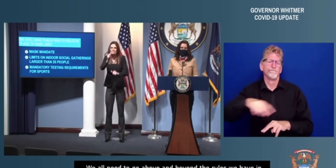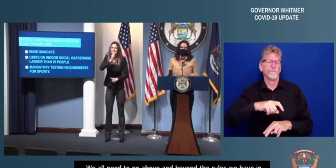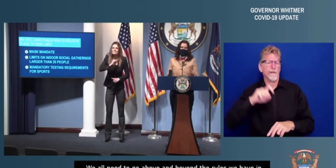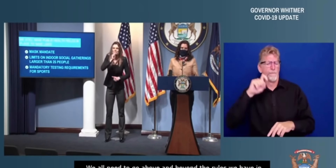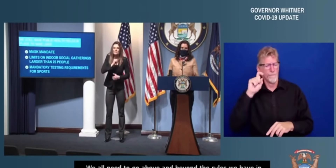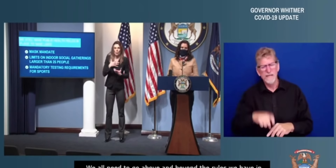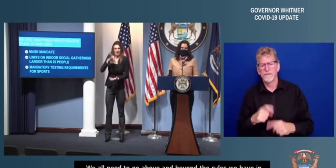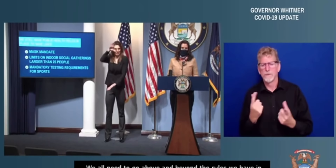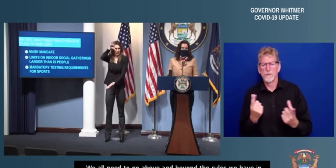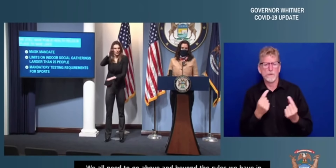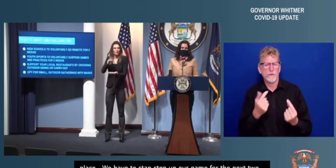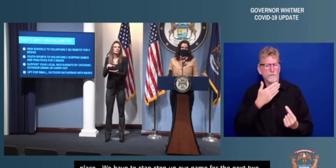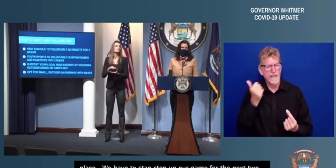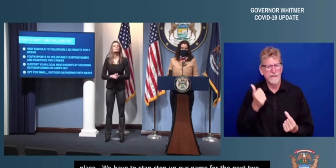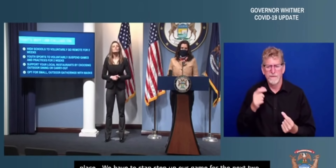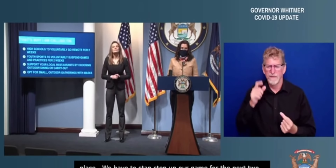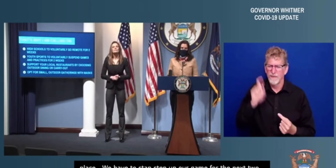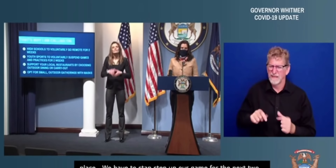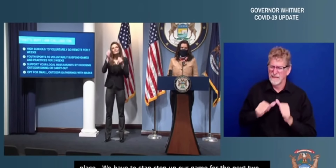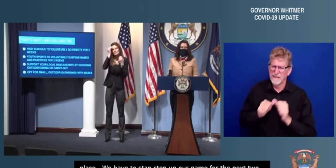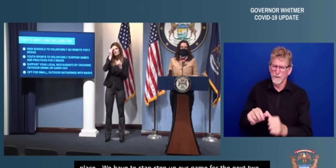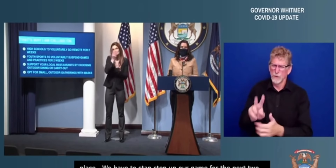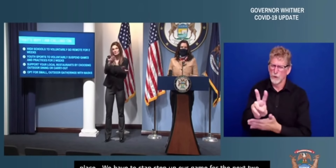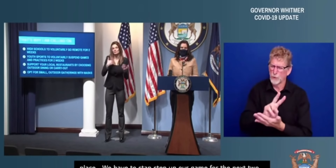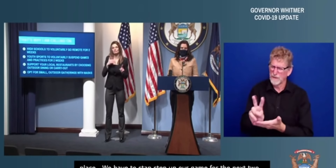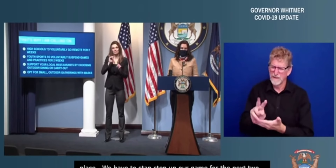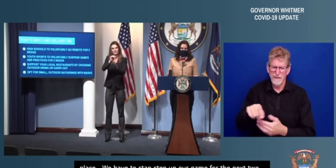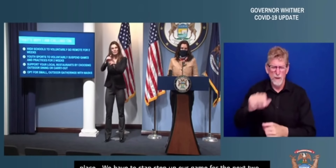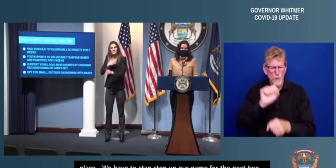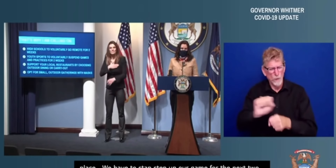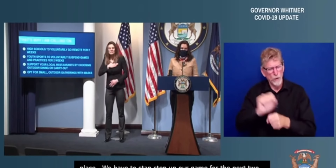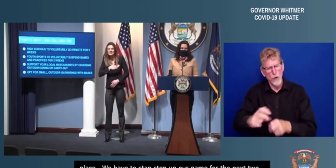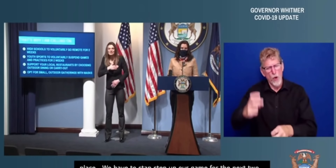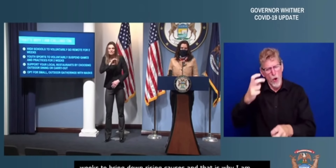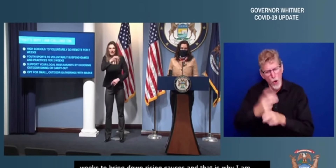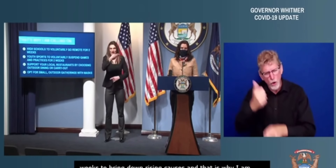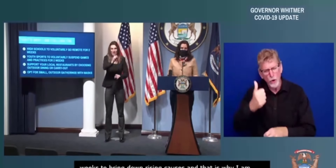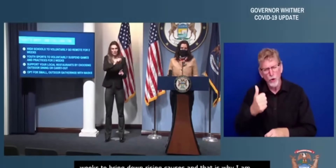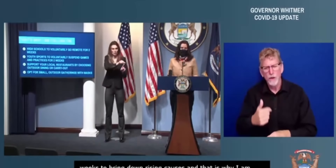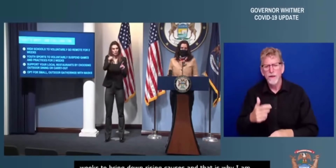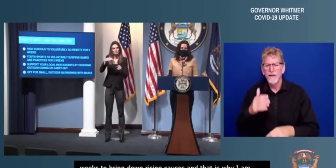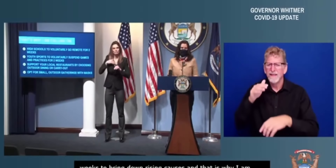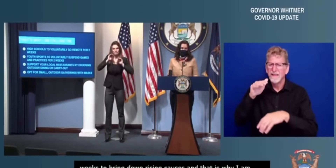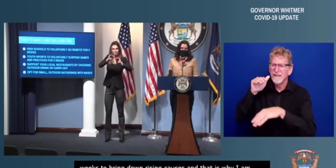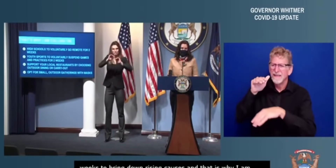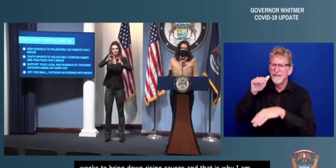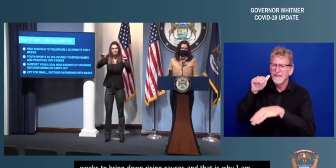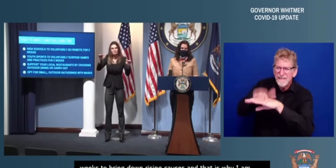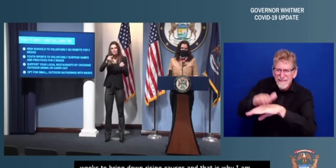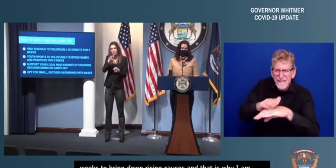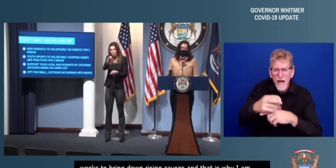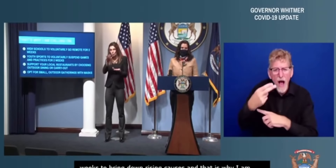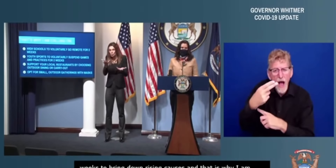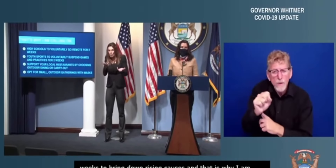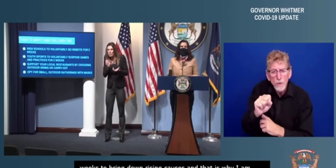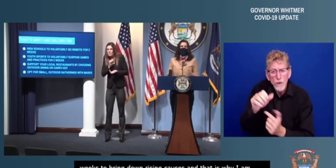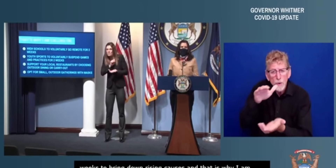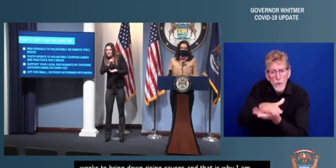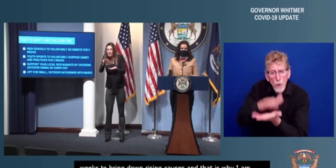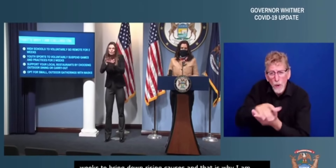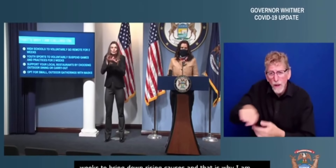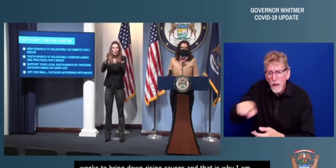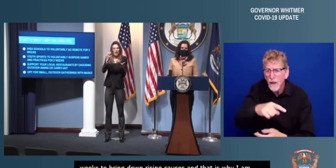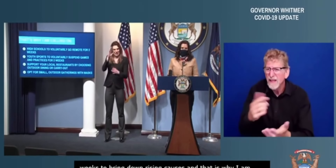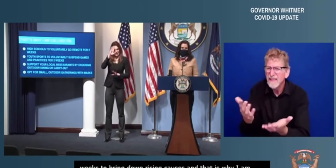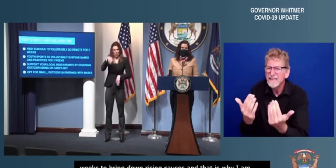cases. And that's why I'm calling on high schools to voluntarily go remote for 2 weeks past spring break.